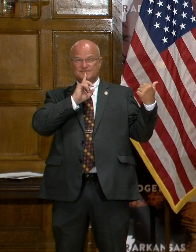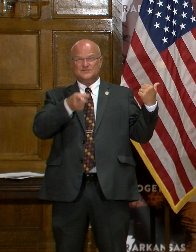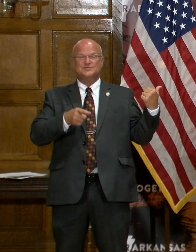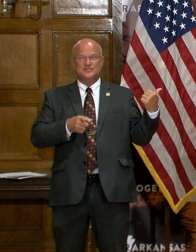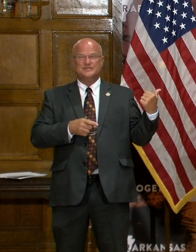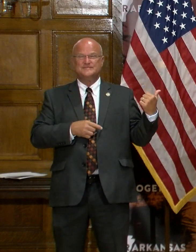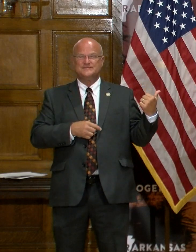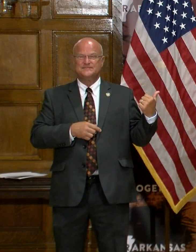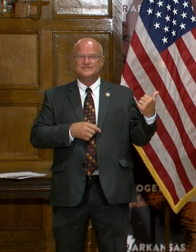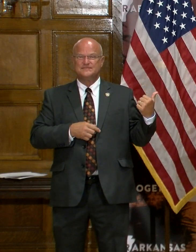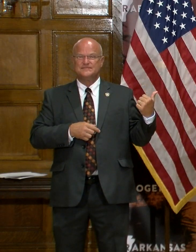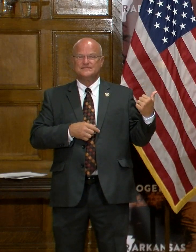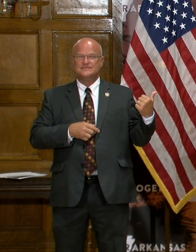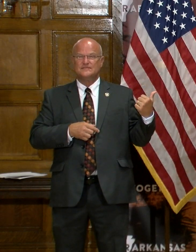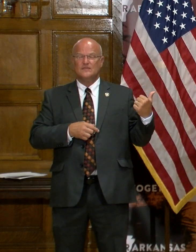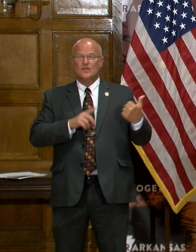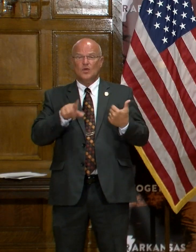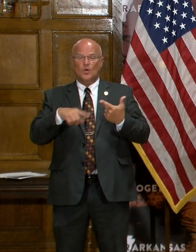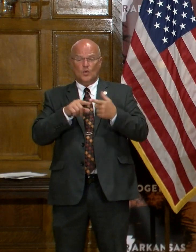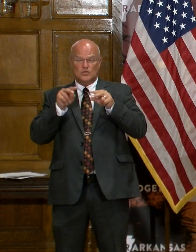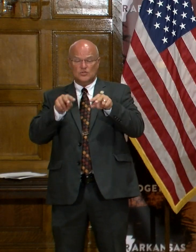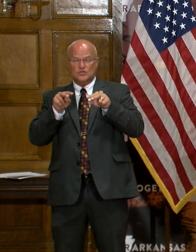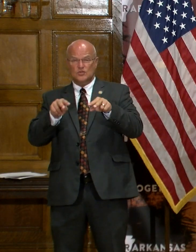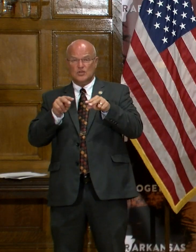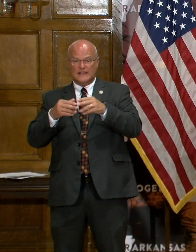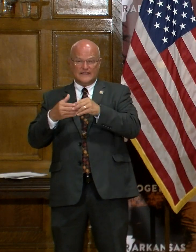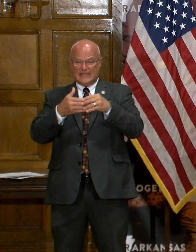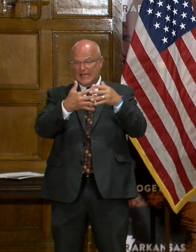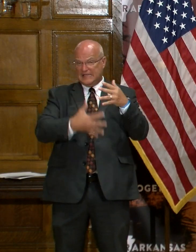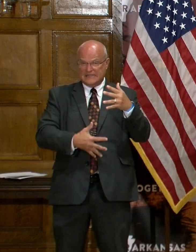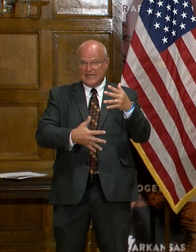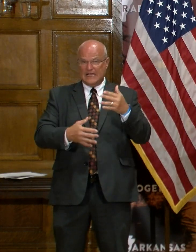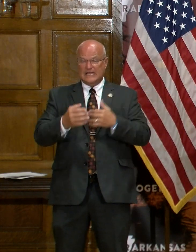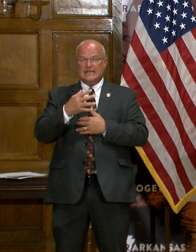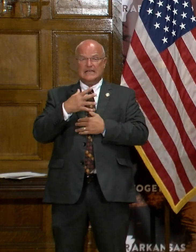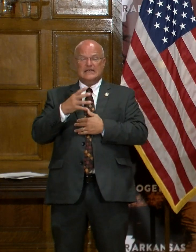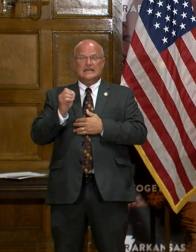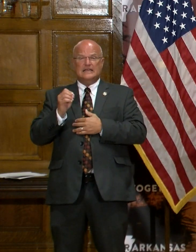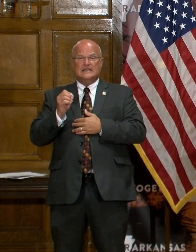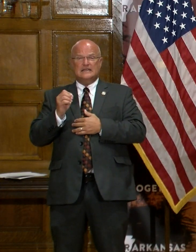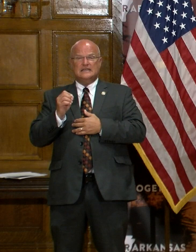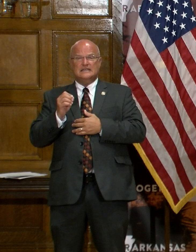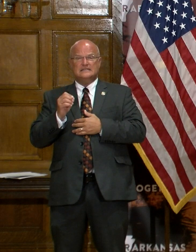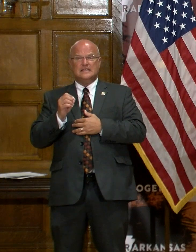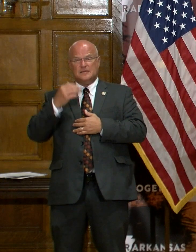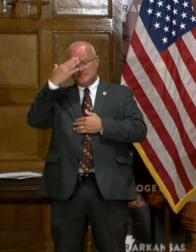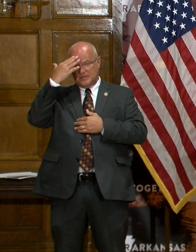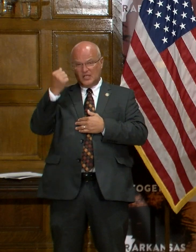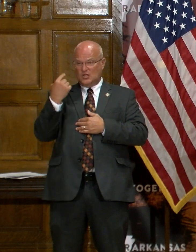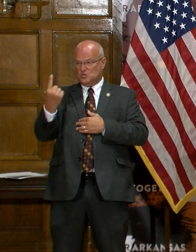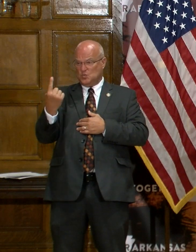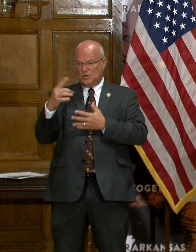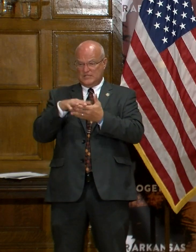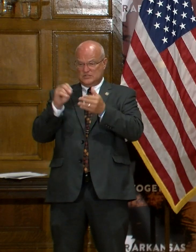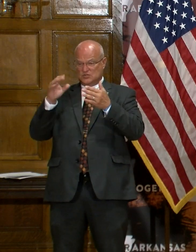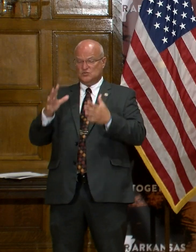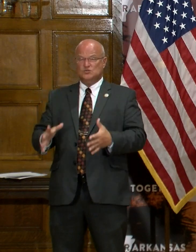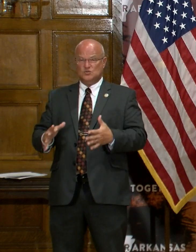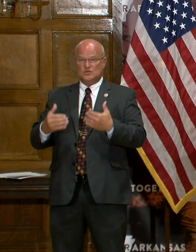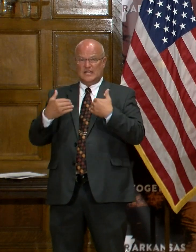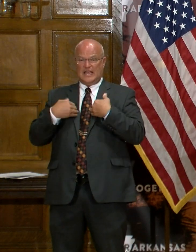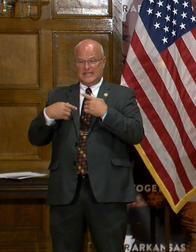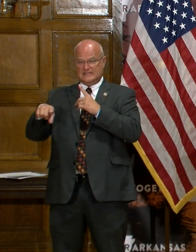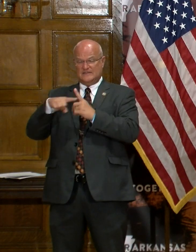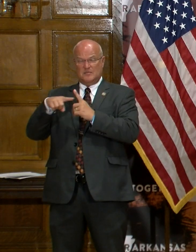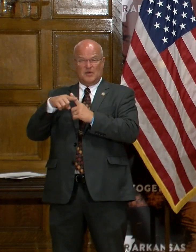sure. Whenever you look at the guidelines, and just because one student